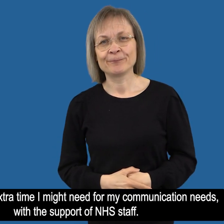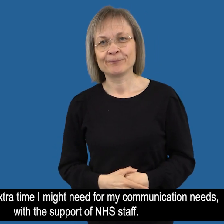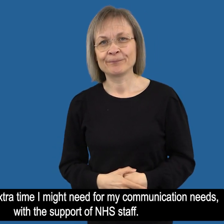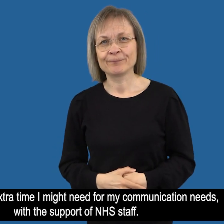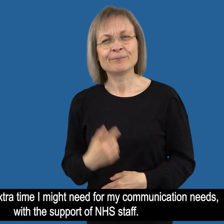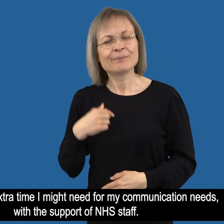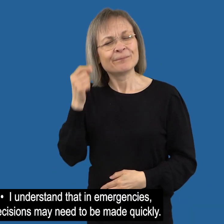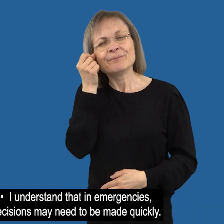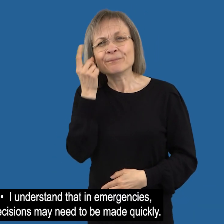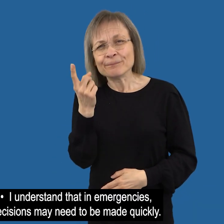staff.